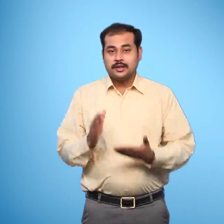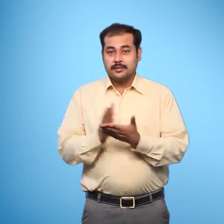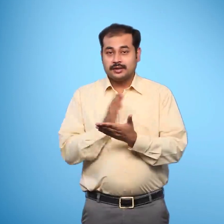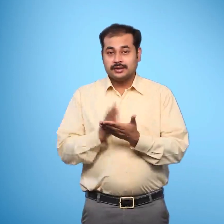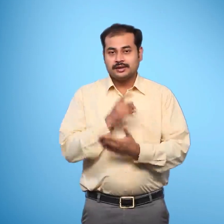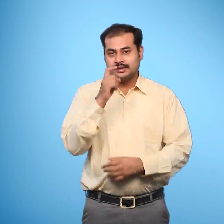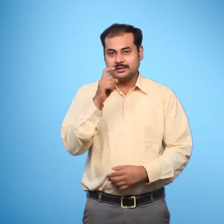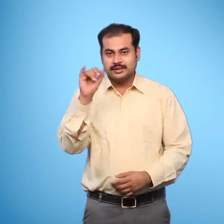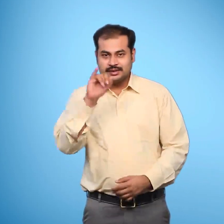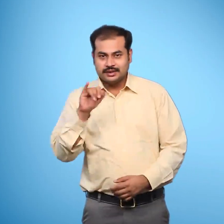Page 76.